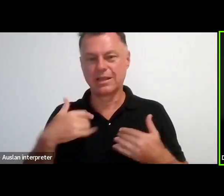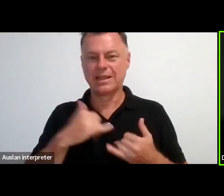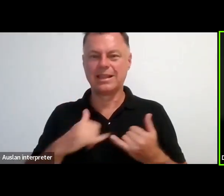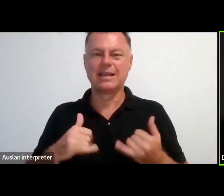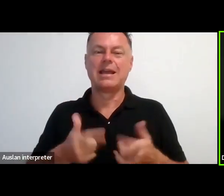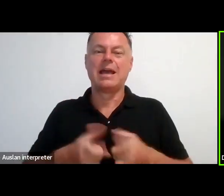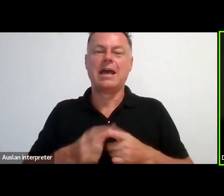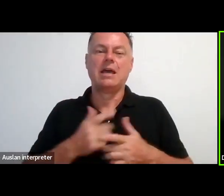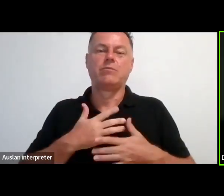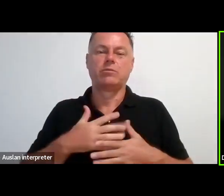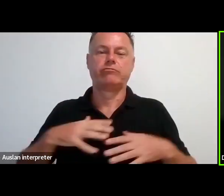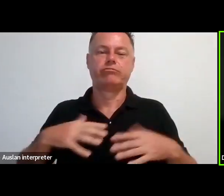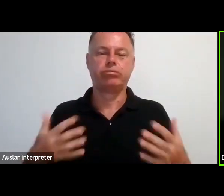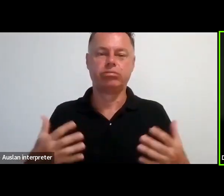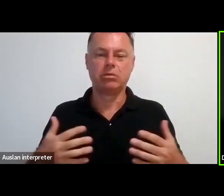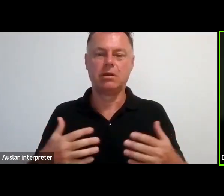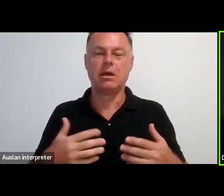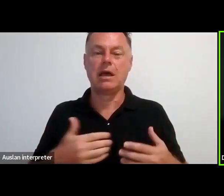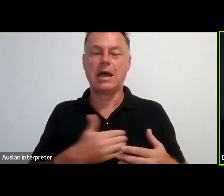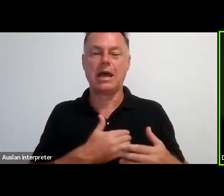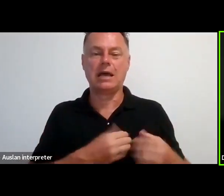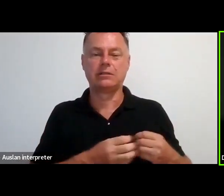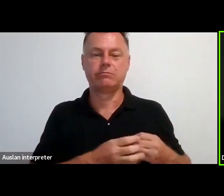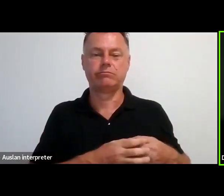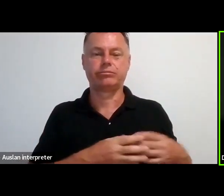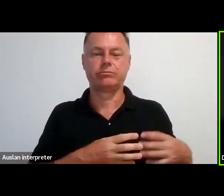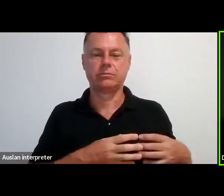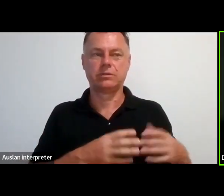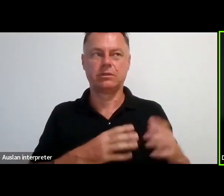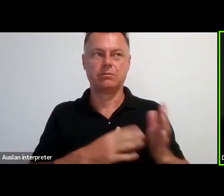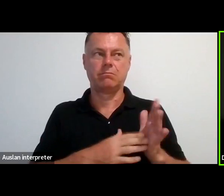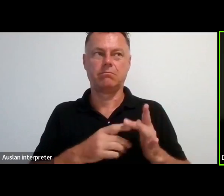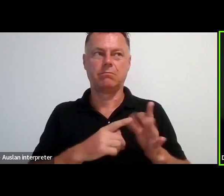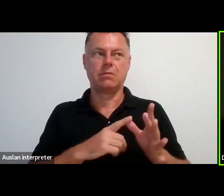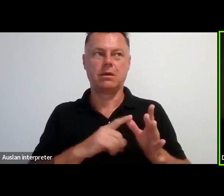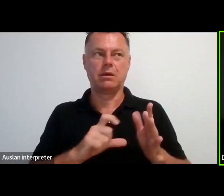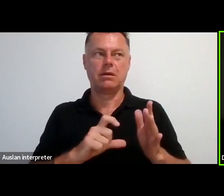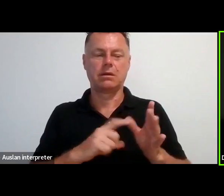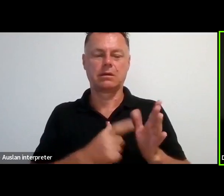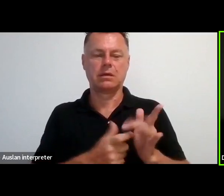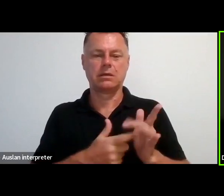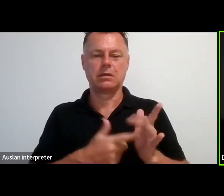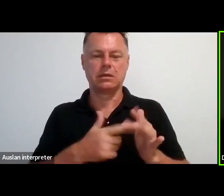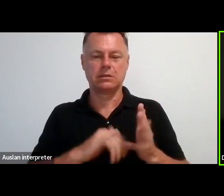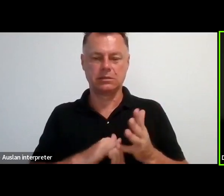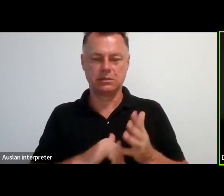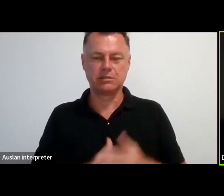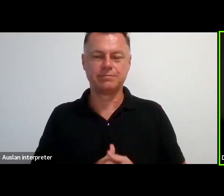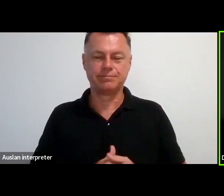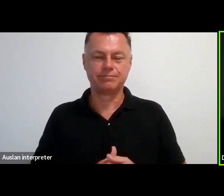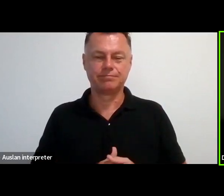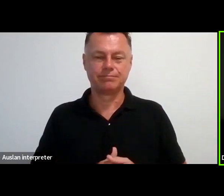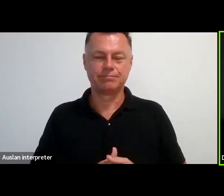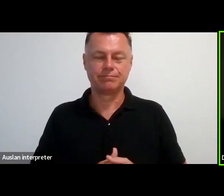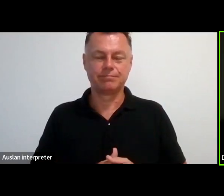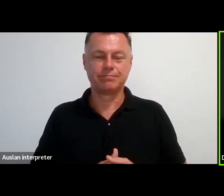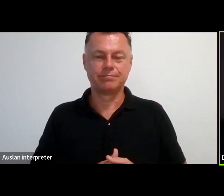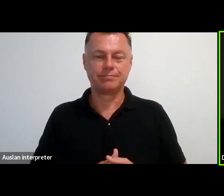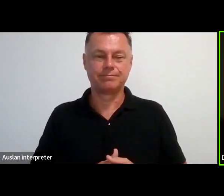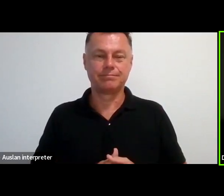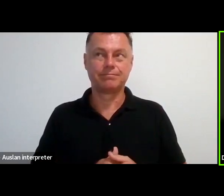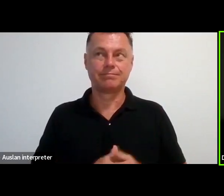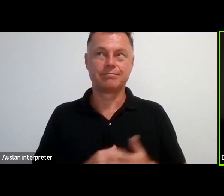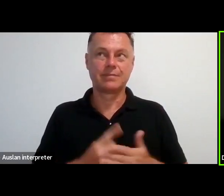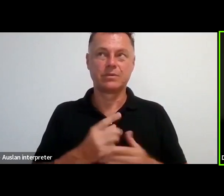with breathing, getting inflammation of their heart. So the myocarditis in particular can happen with the COVID infection itself, not just with the